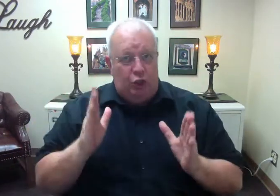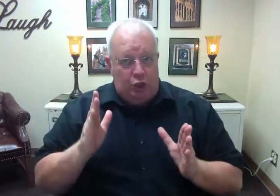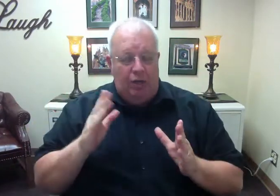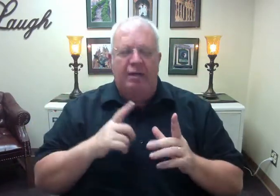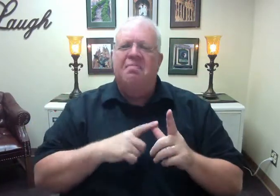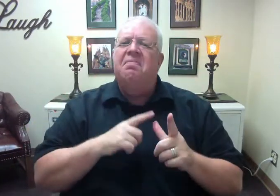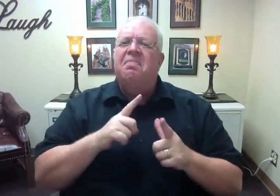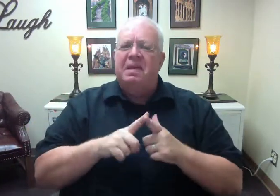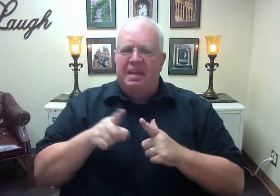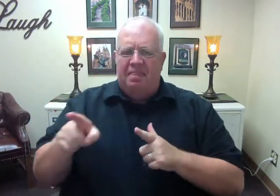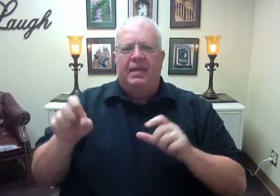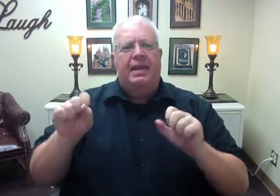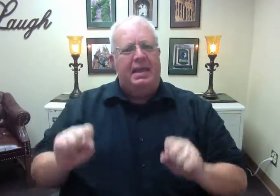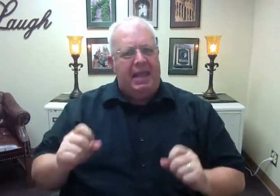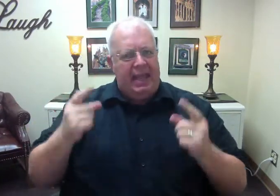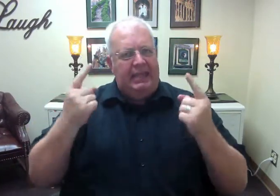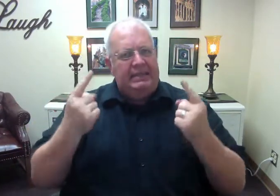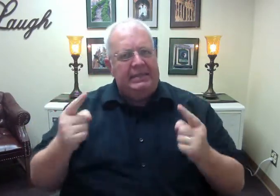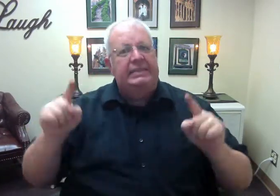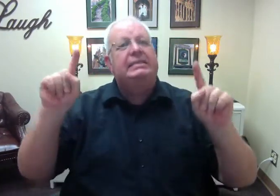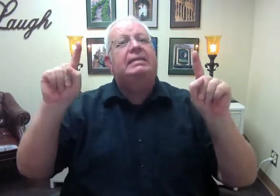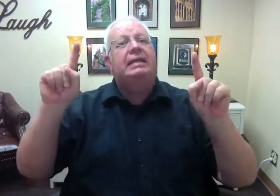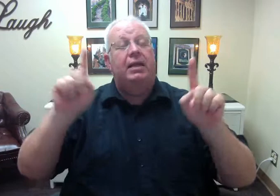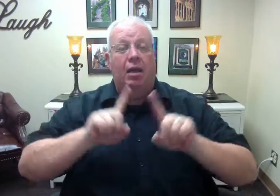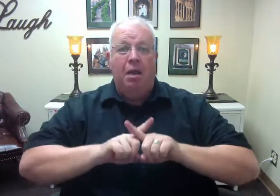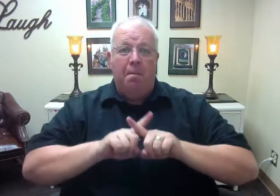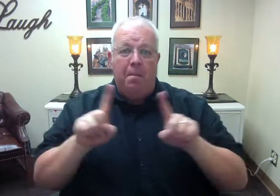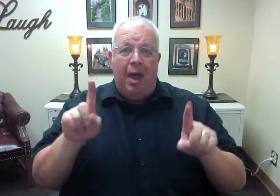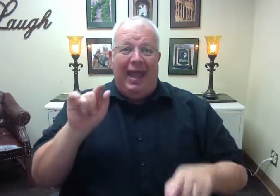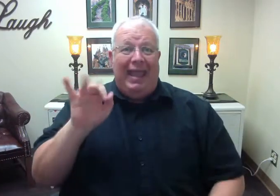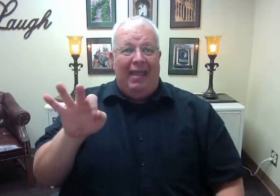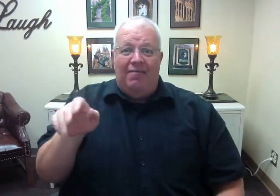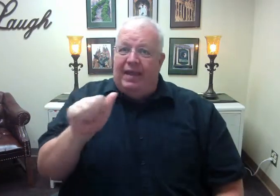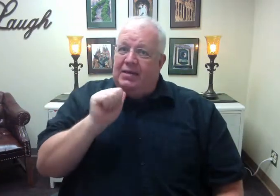But if they do not have any help, they will not succeed.